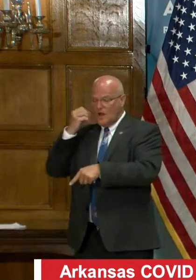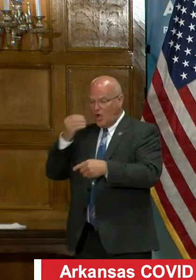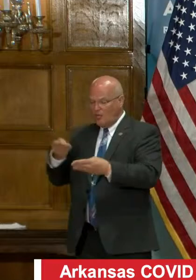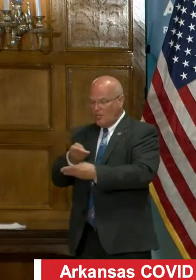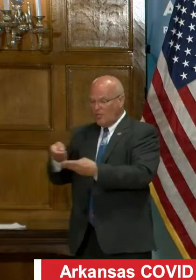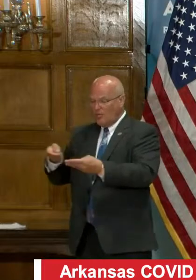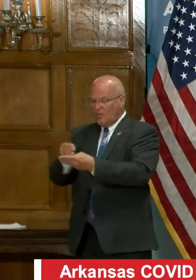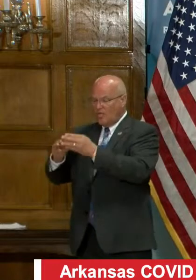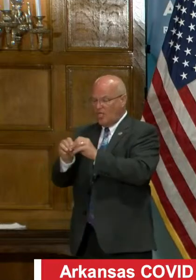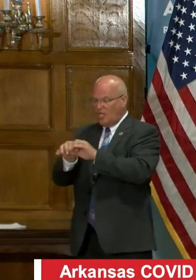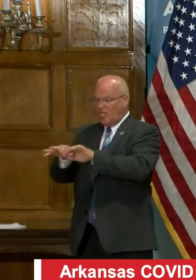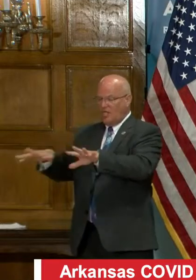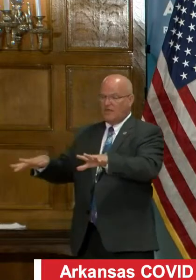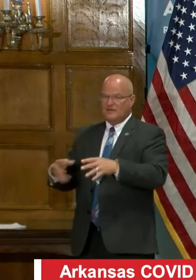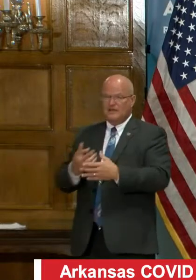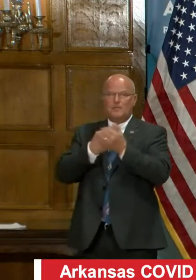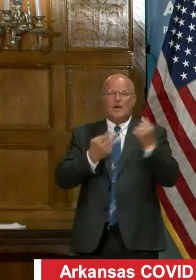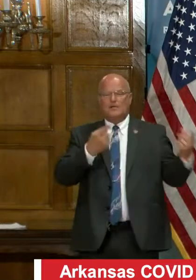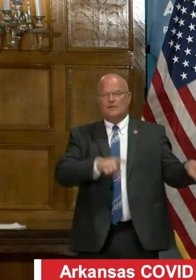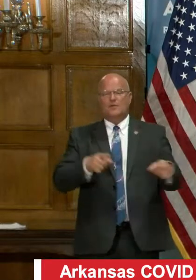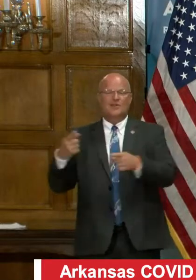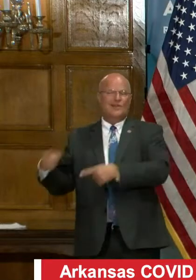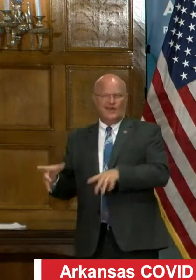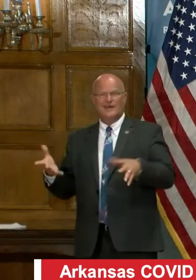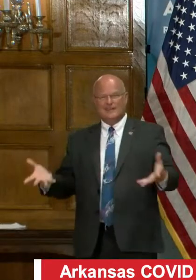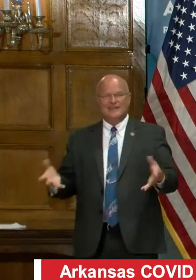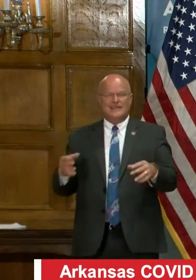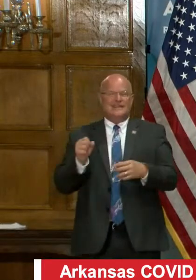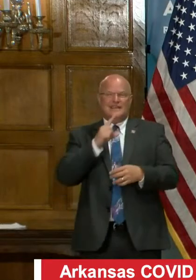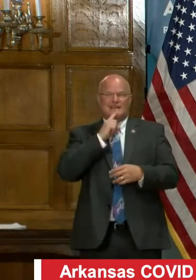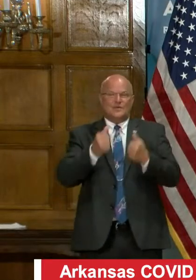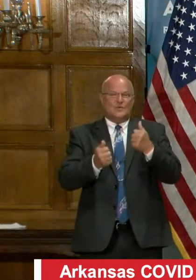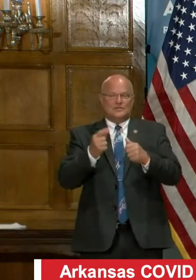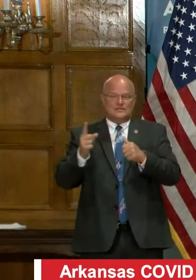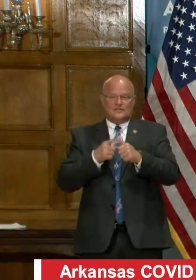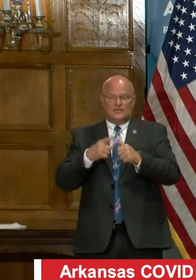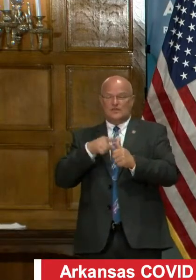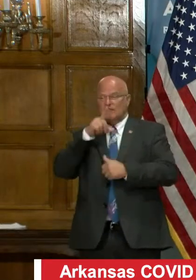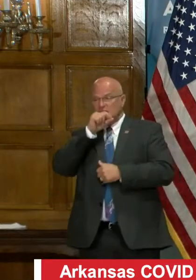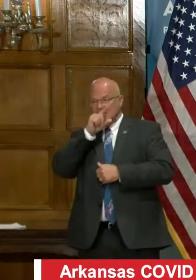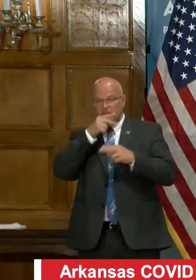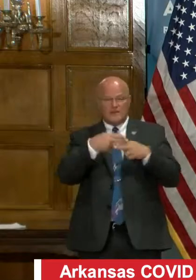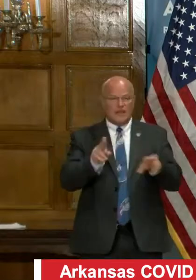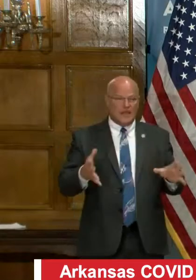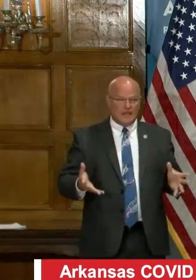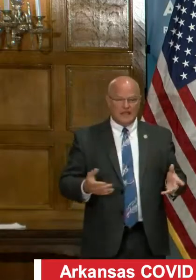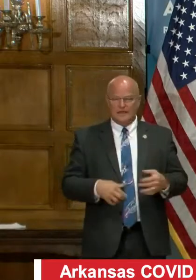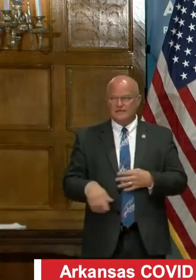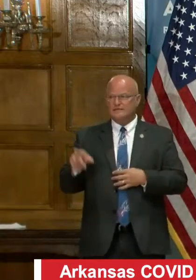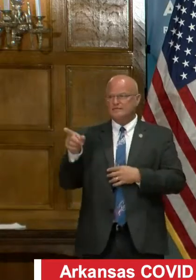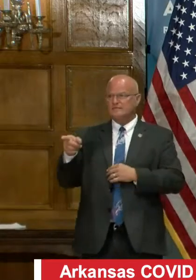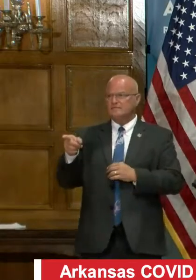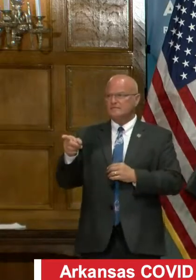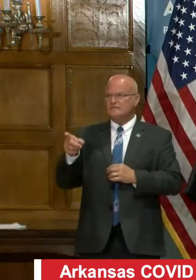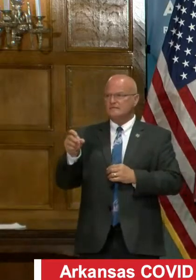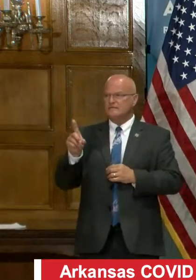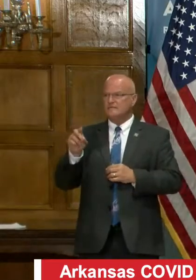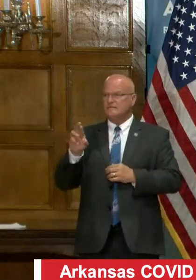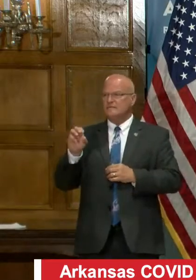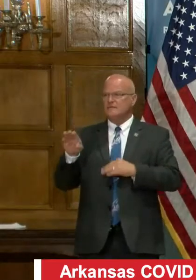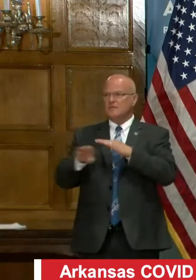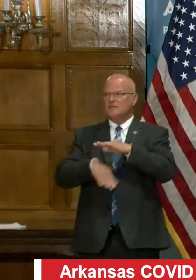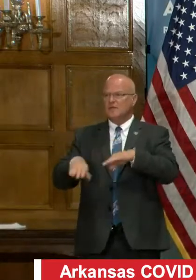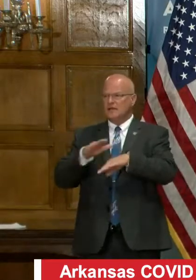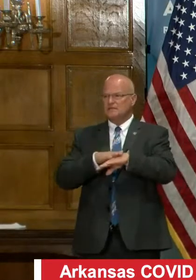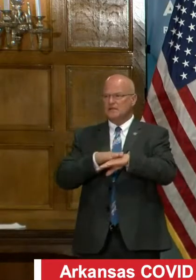it back to their community, and probably both going on. It's which came first, the chicken or the egg? So. Right here. Dr. Smith,